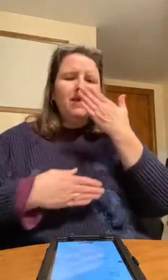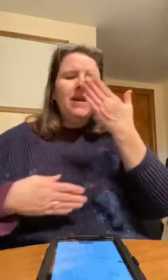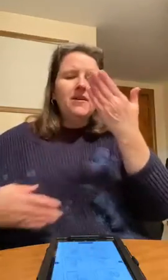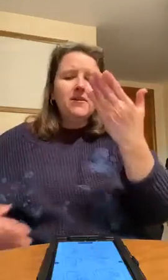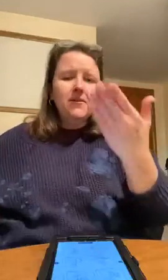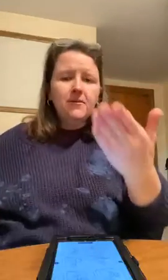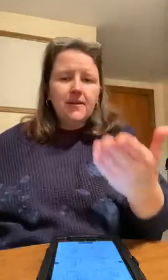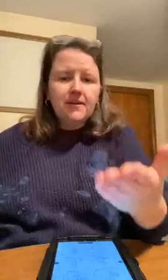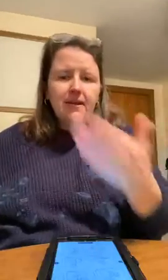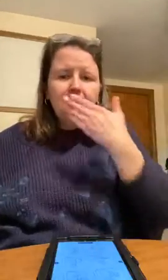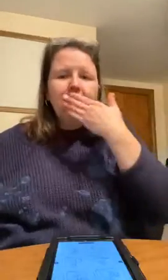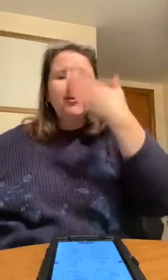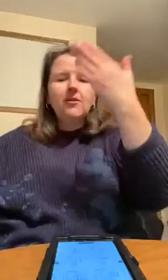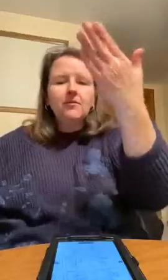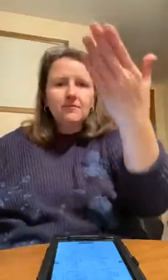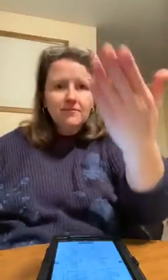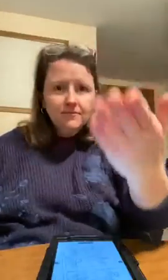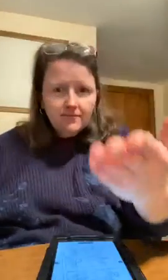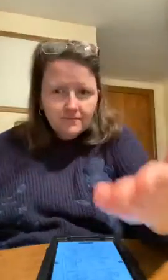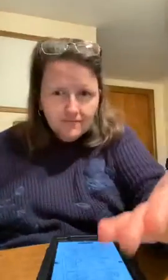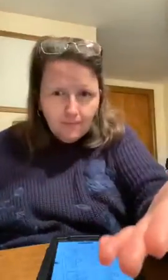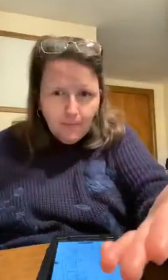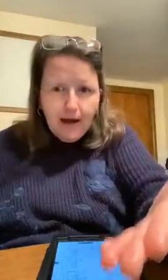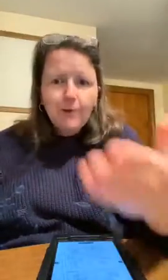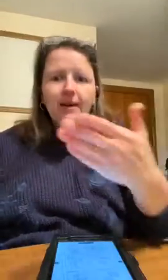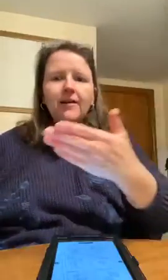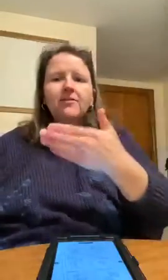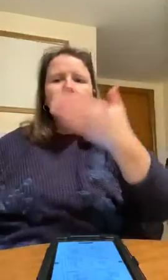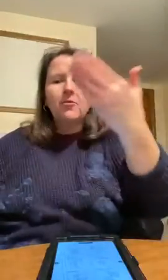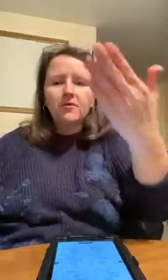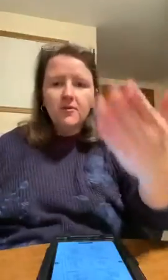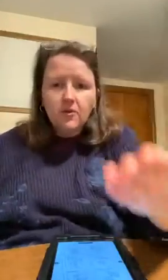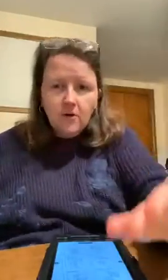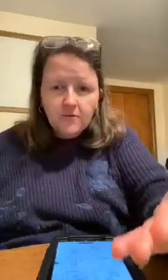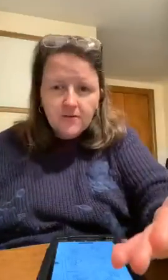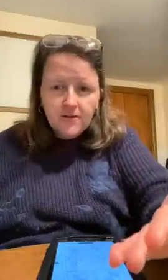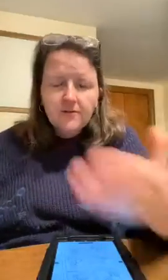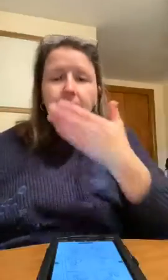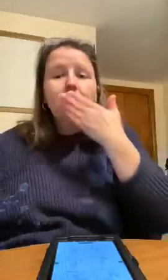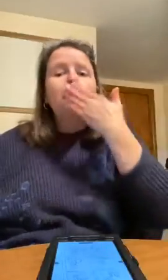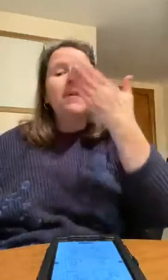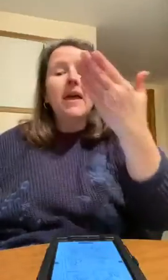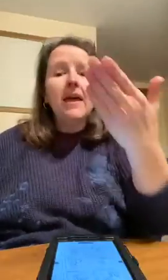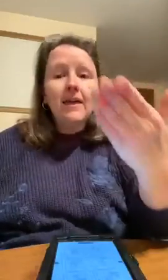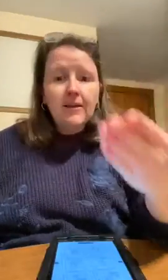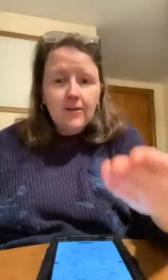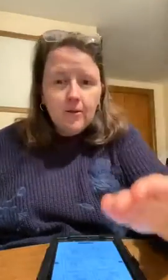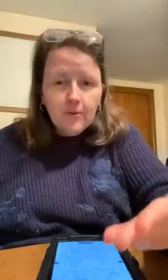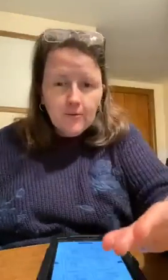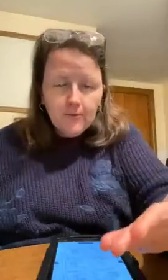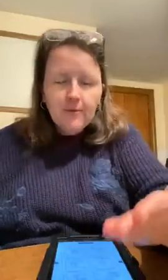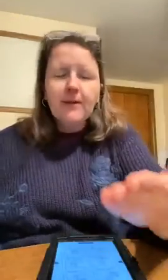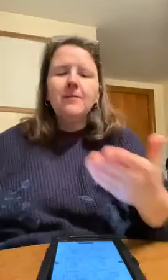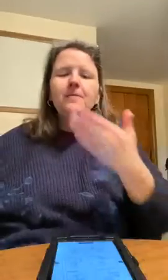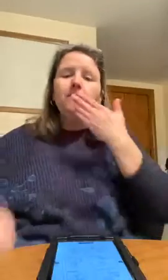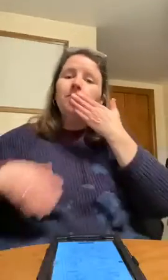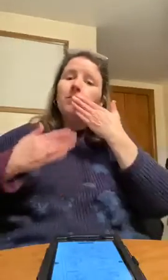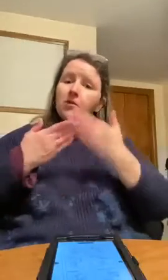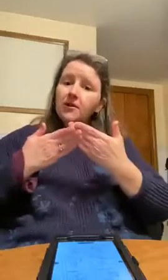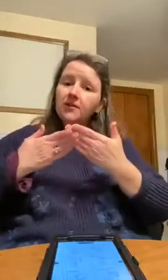Thank you is kind of like you're bowing to the person almost, you know. Thank you. Okay. Good.